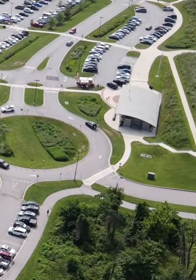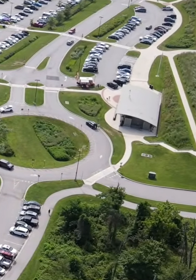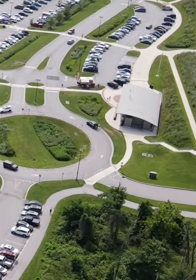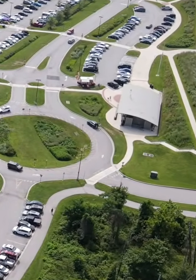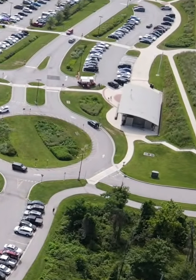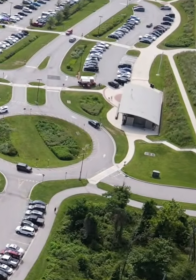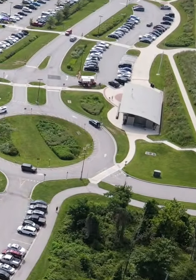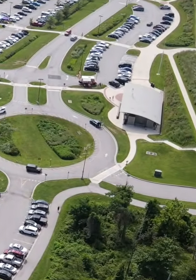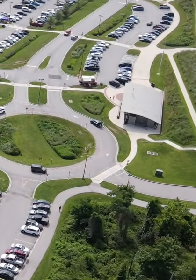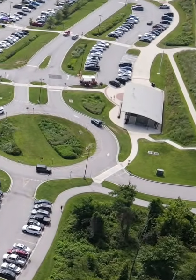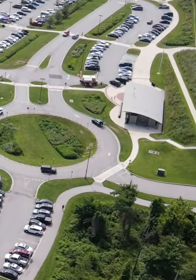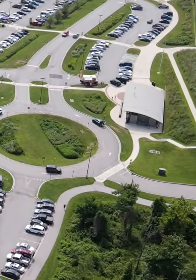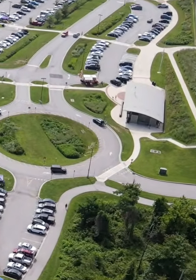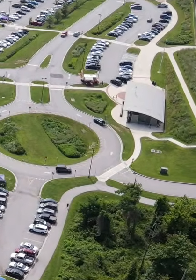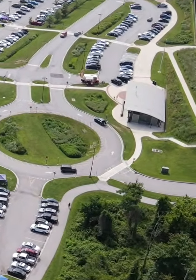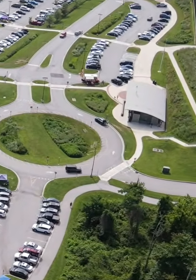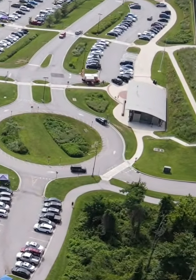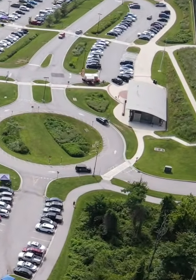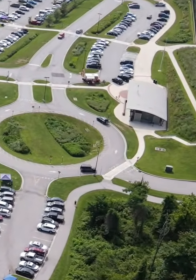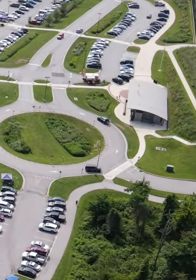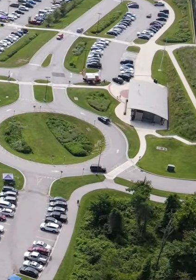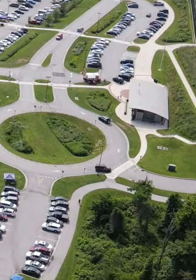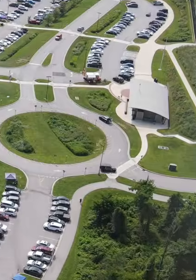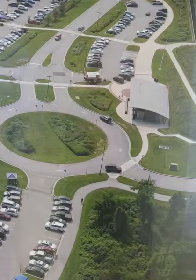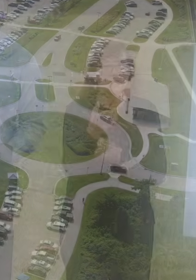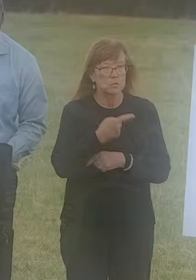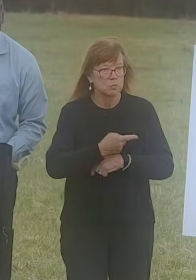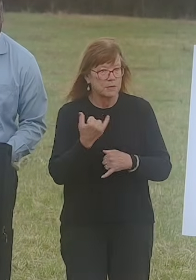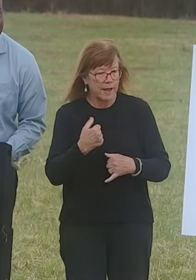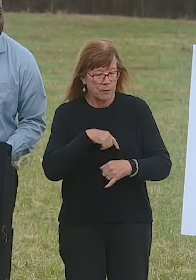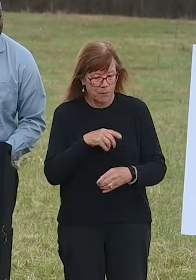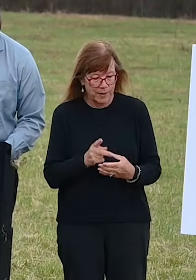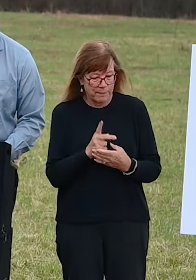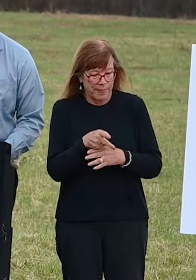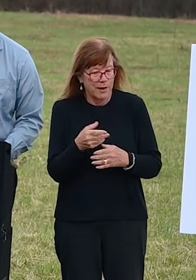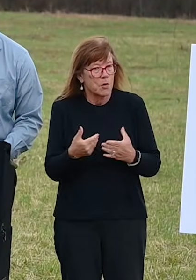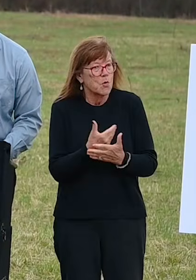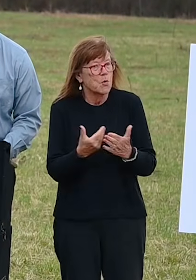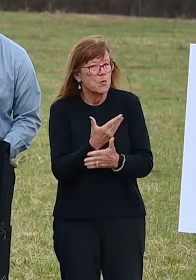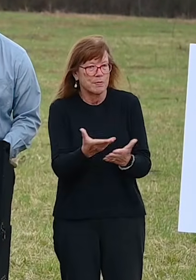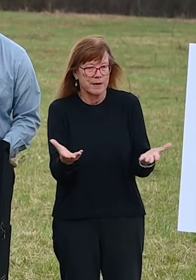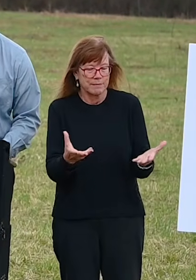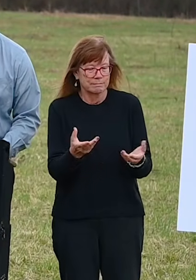in generations to come. And today, we plant something new.